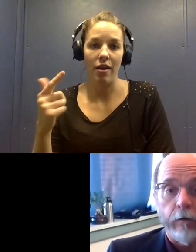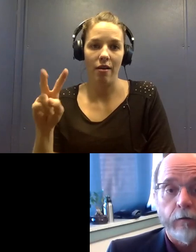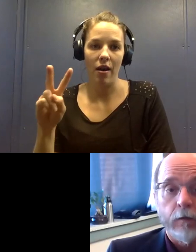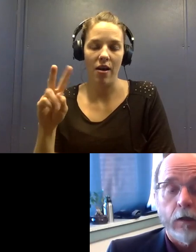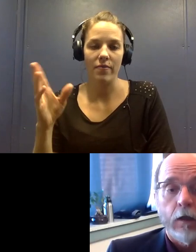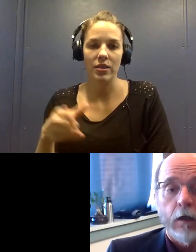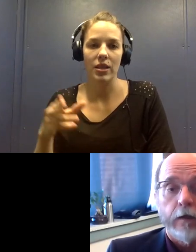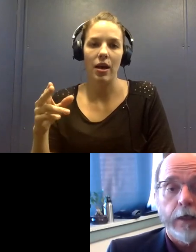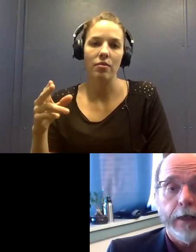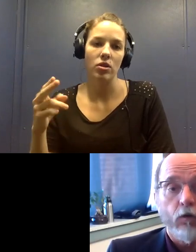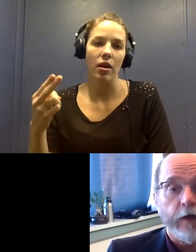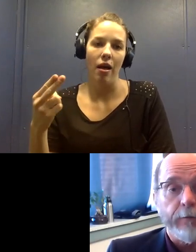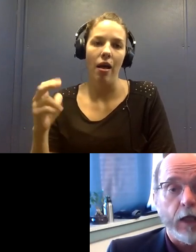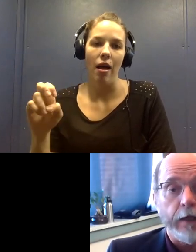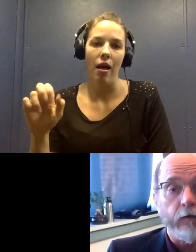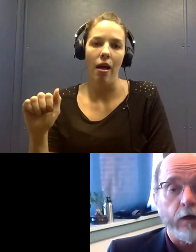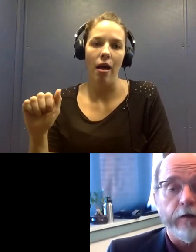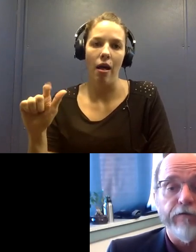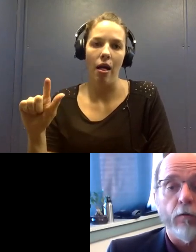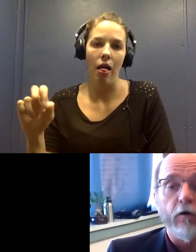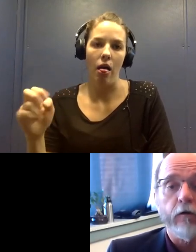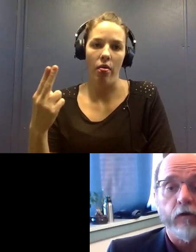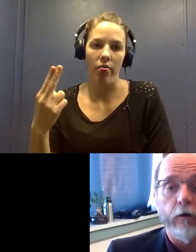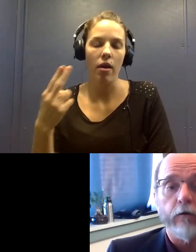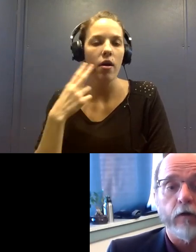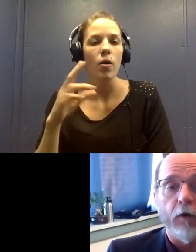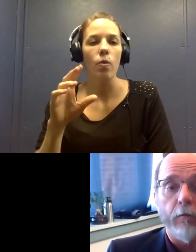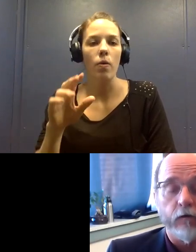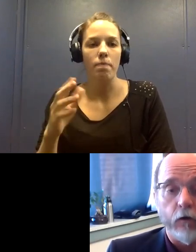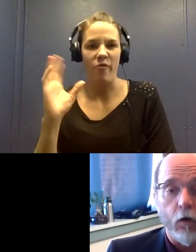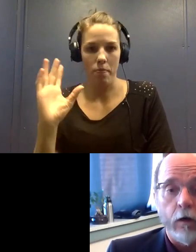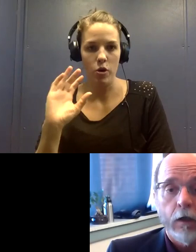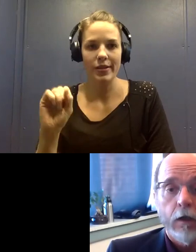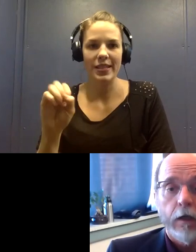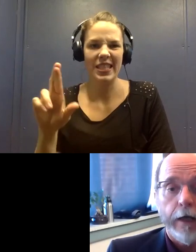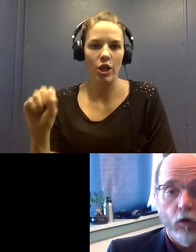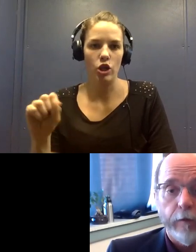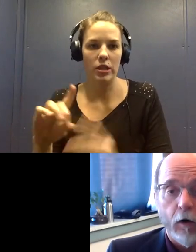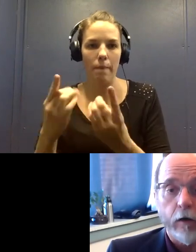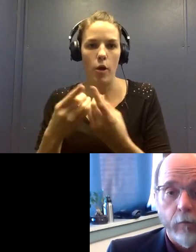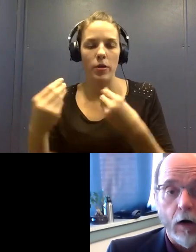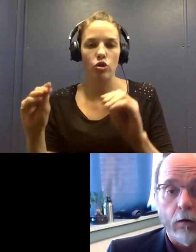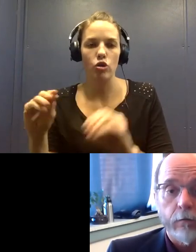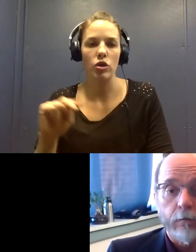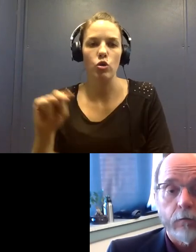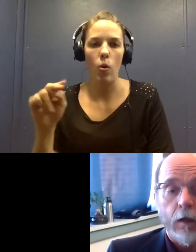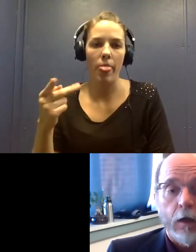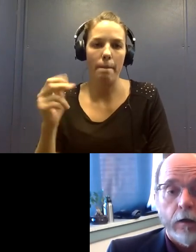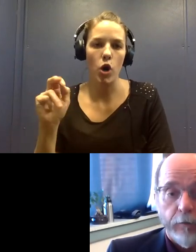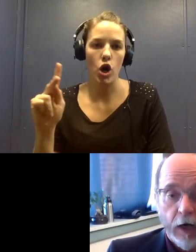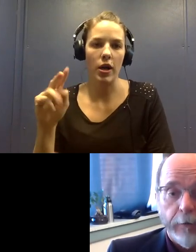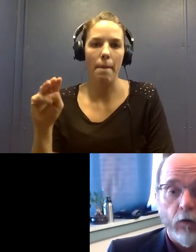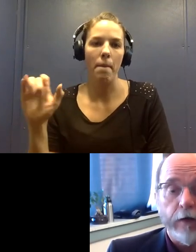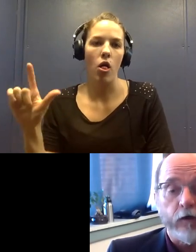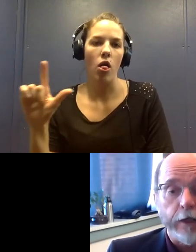scottcountyiowa.gov/health. The clinic will take place at the former Sears department store at North Park Mall.